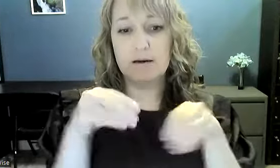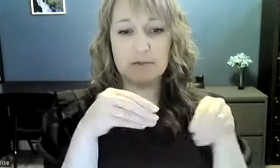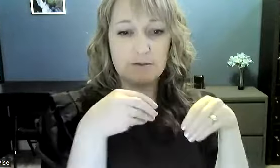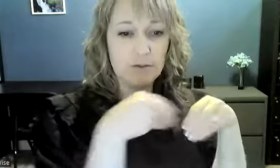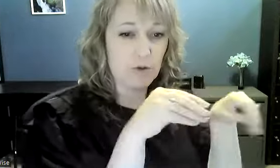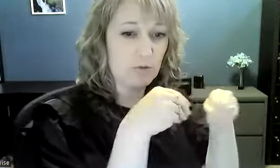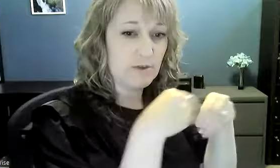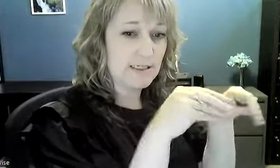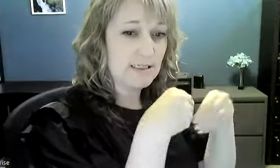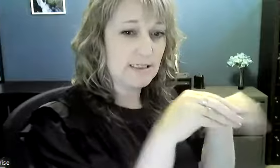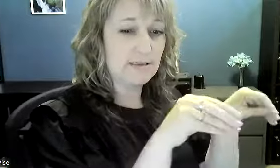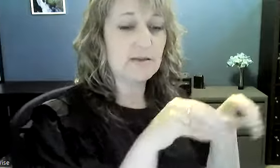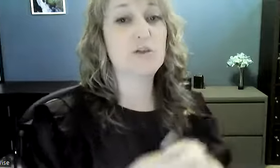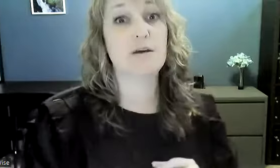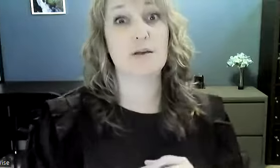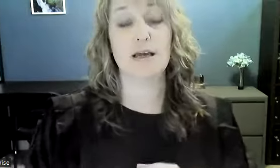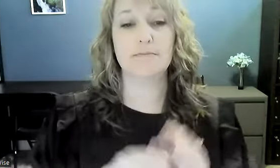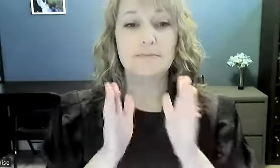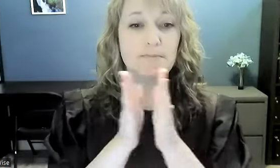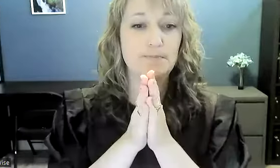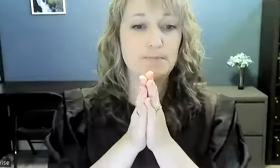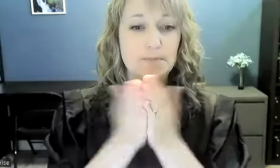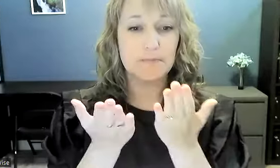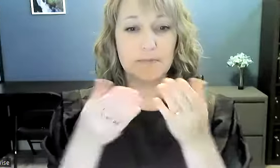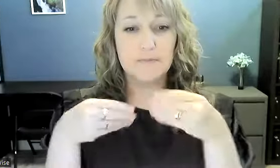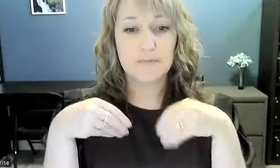comes from your wrist. So let me do that one again.